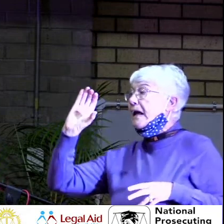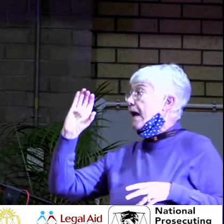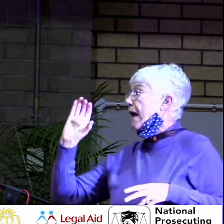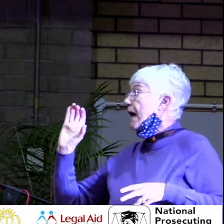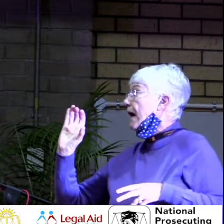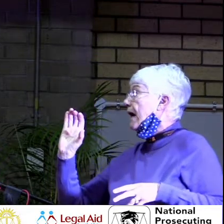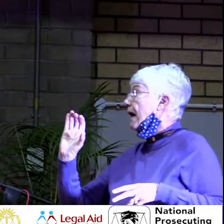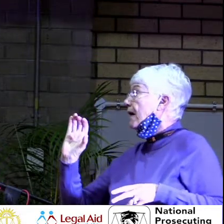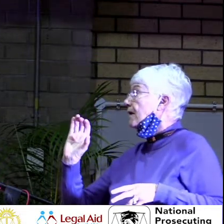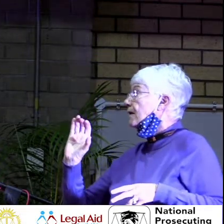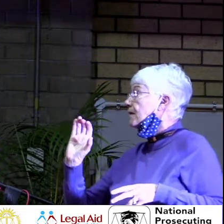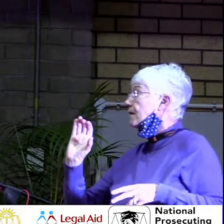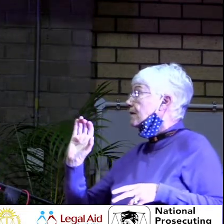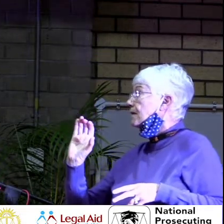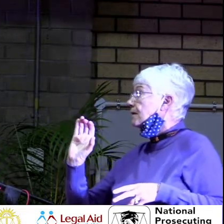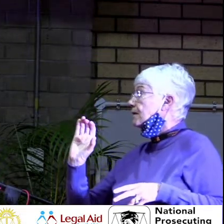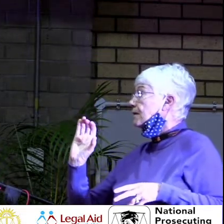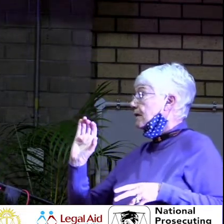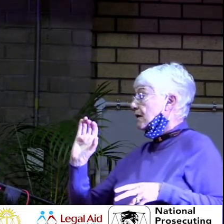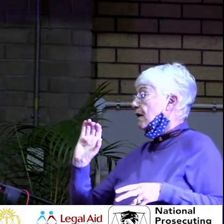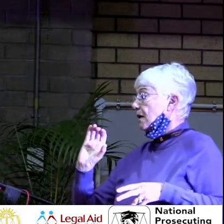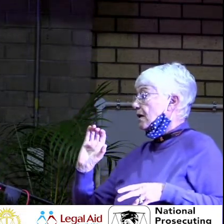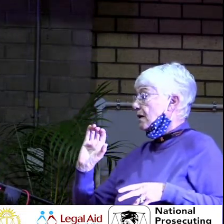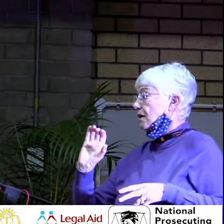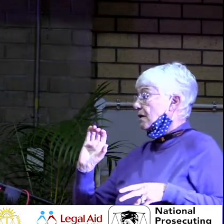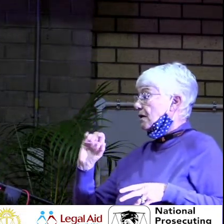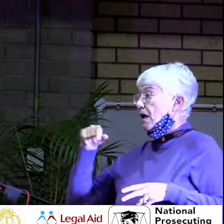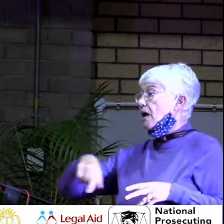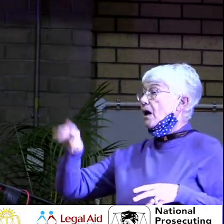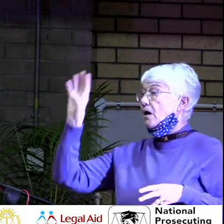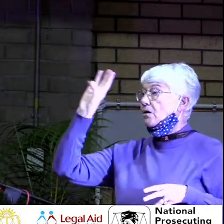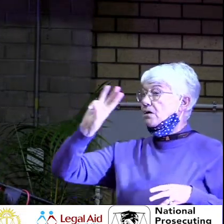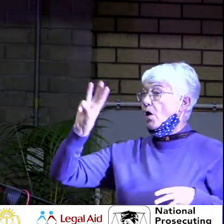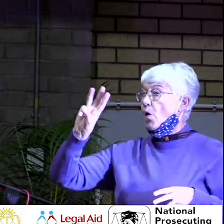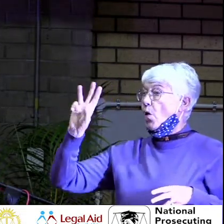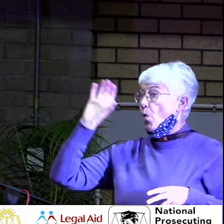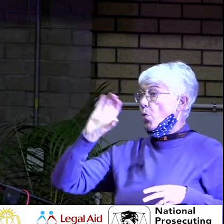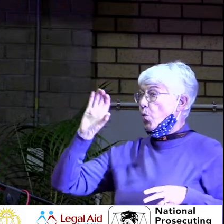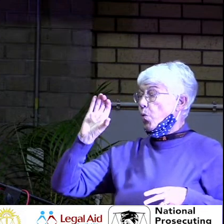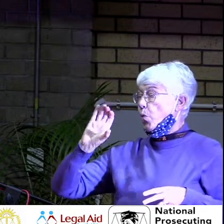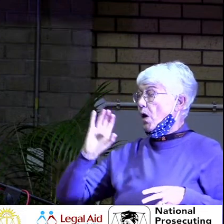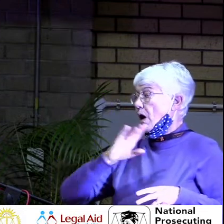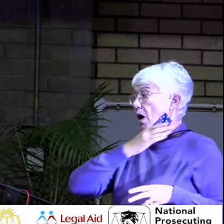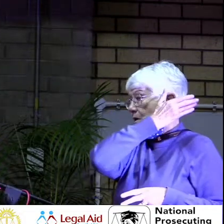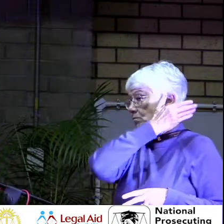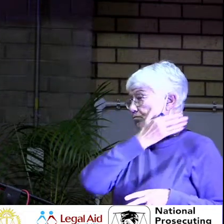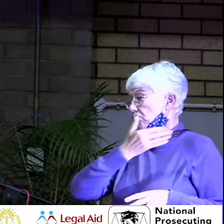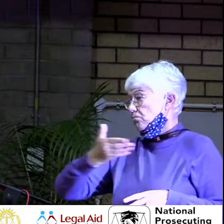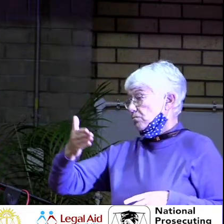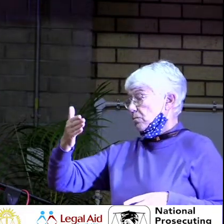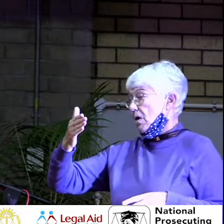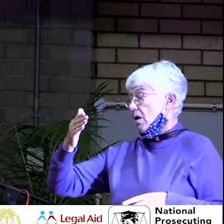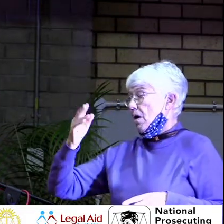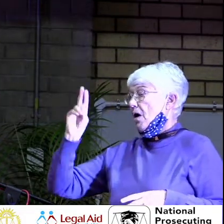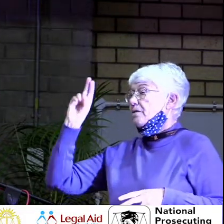the DM spoke about the national stats. Now, in the Western Cape for the past financial year,